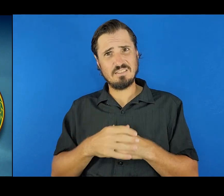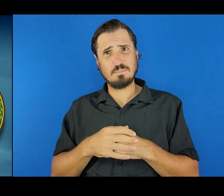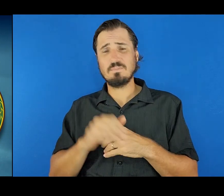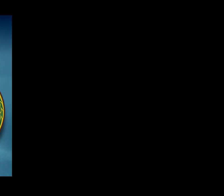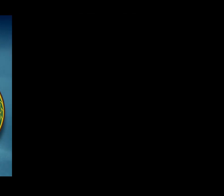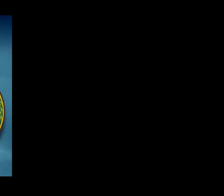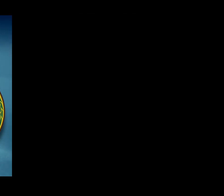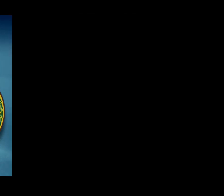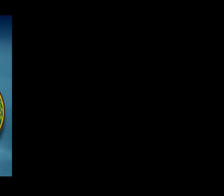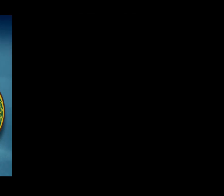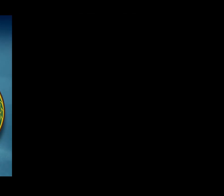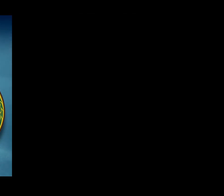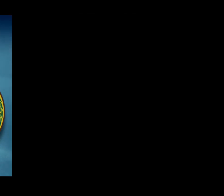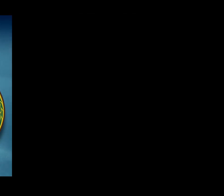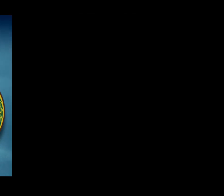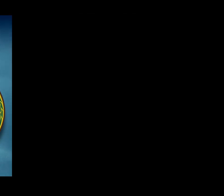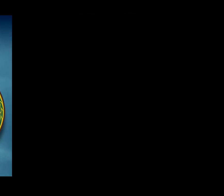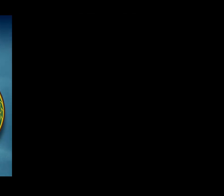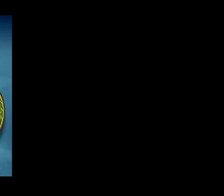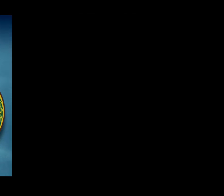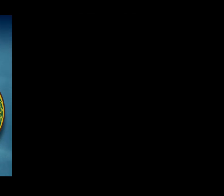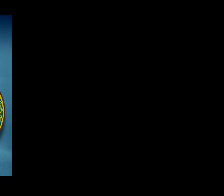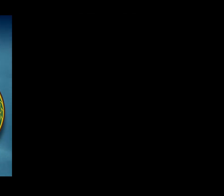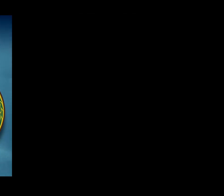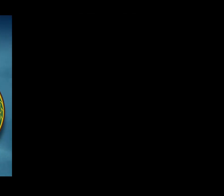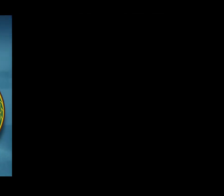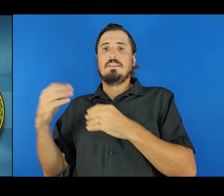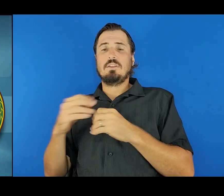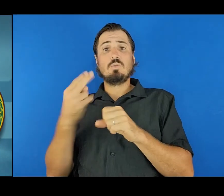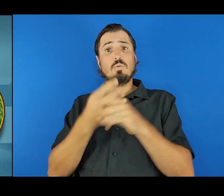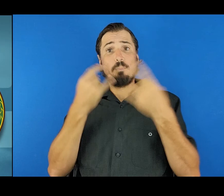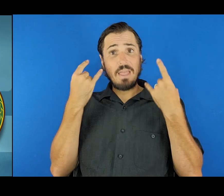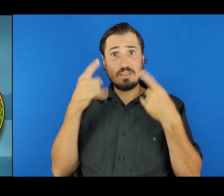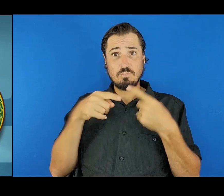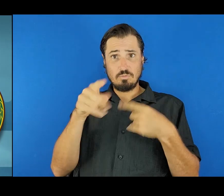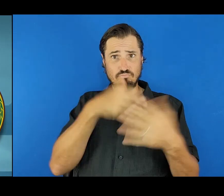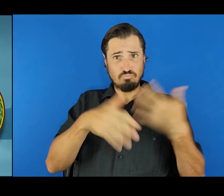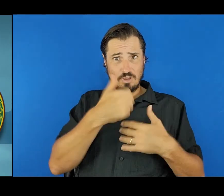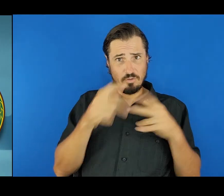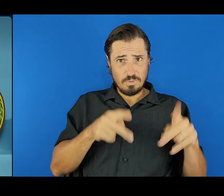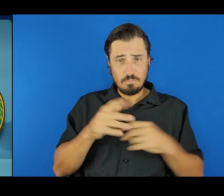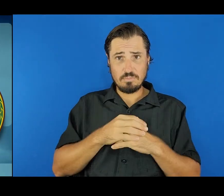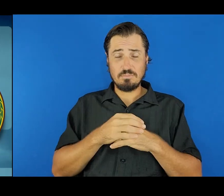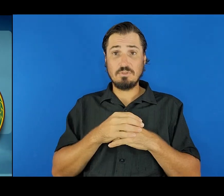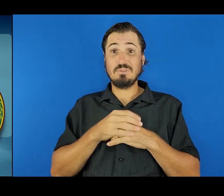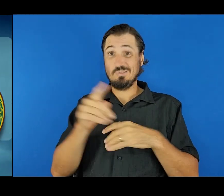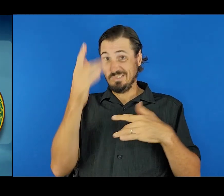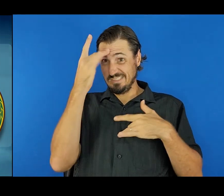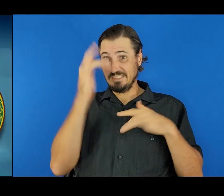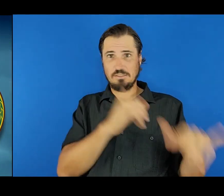go, get tested. Don't gather. If you do, stay outdoors. Wear a mask when around